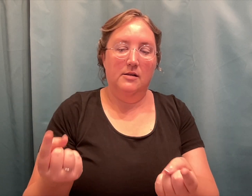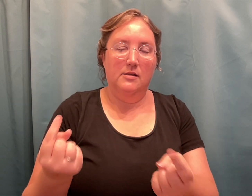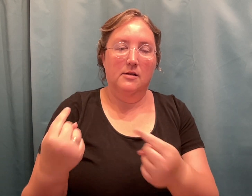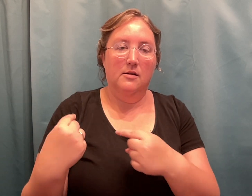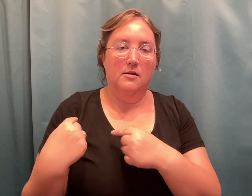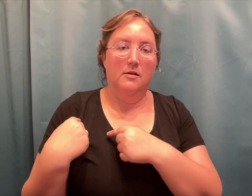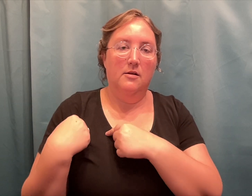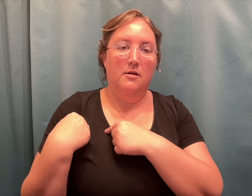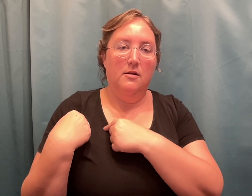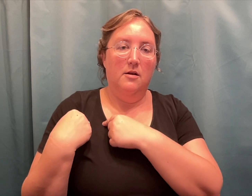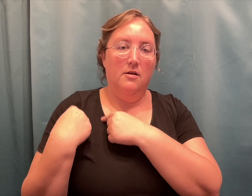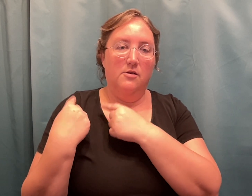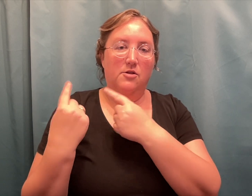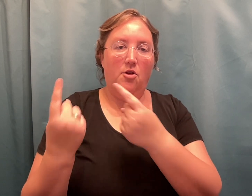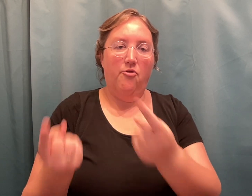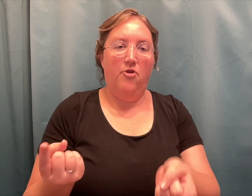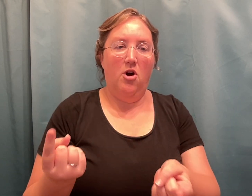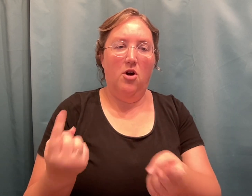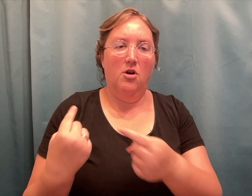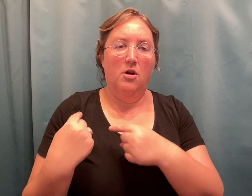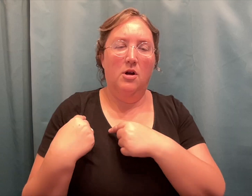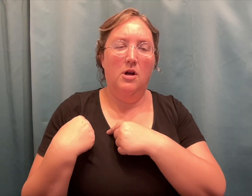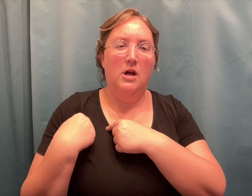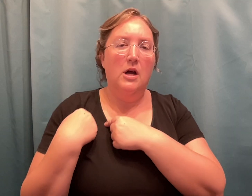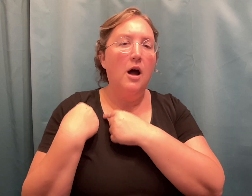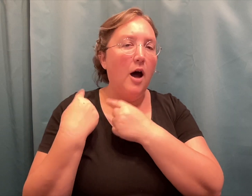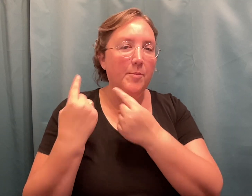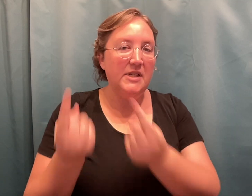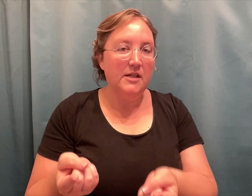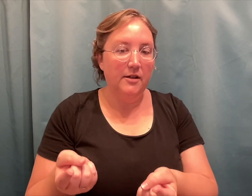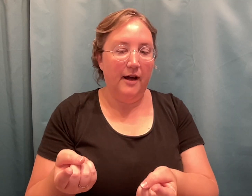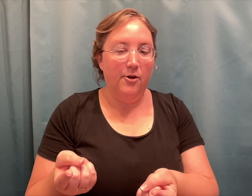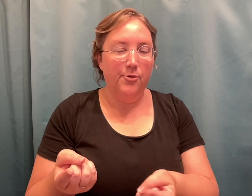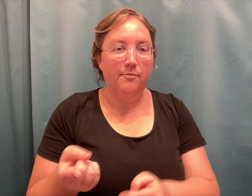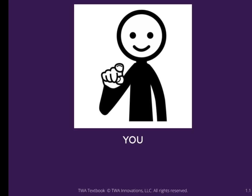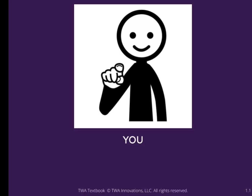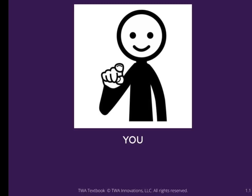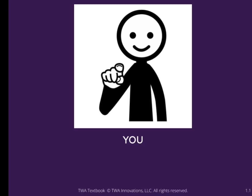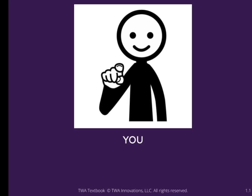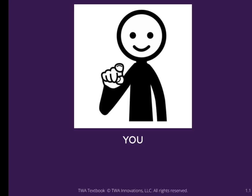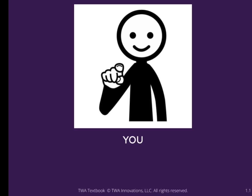Since, so far, up until now,